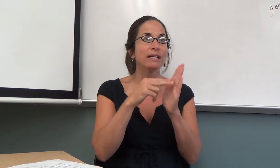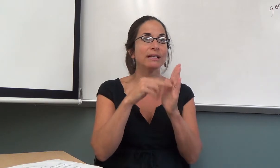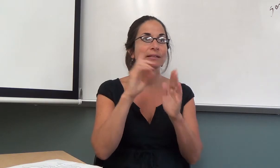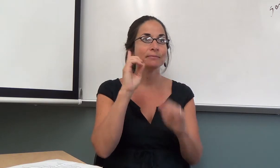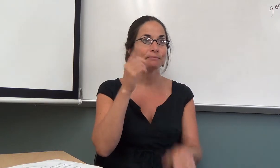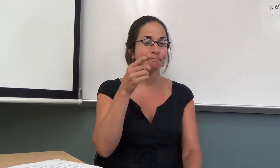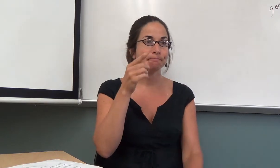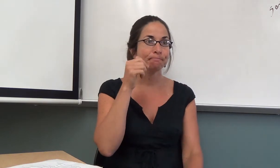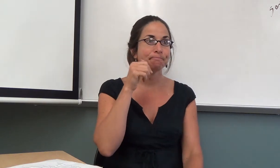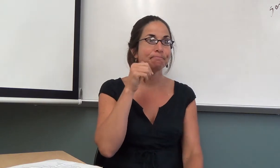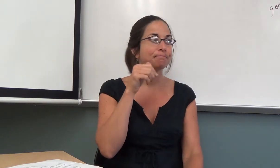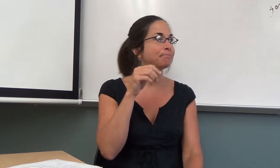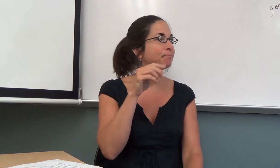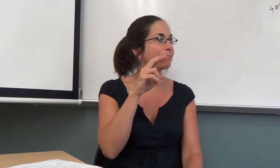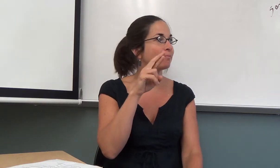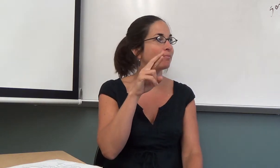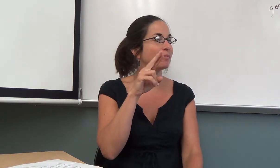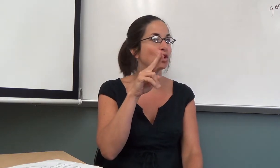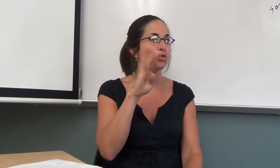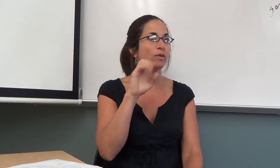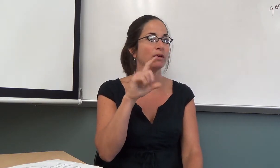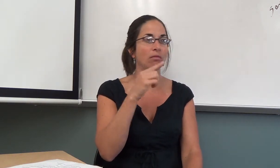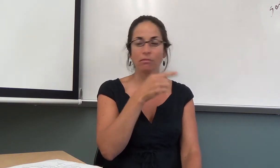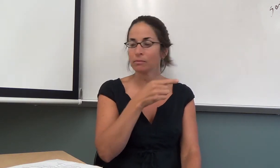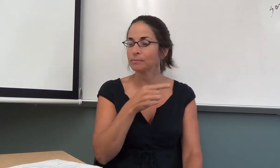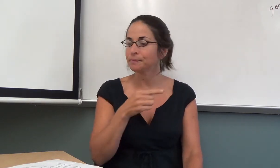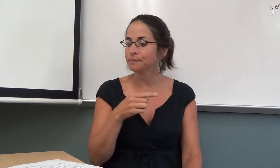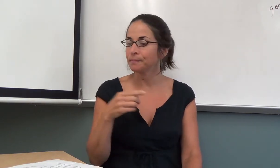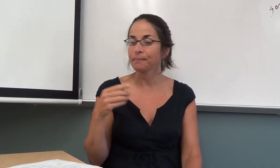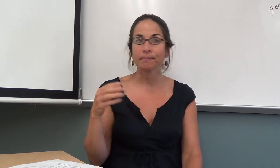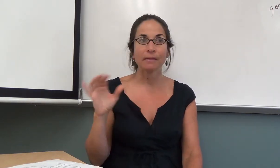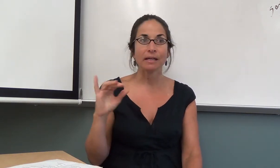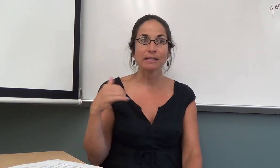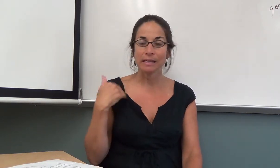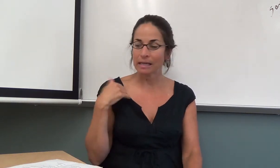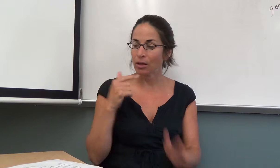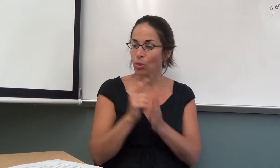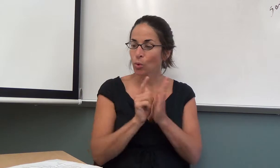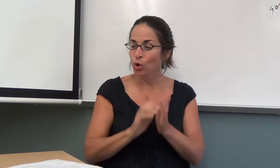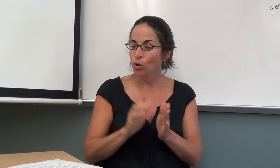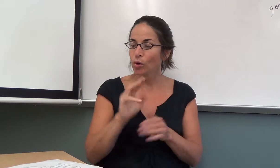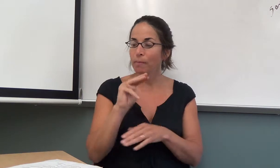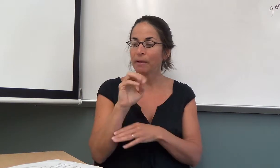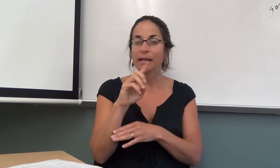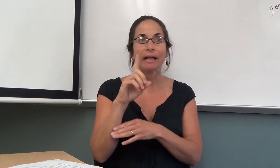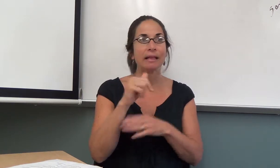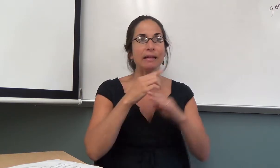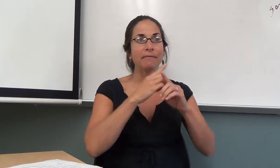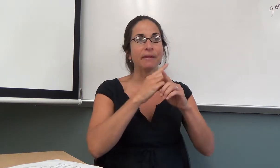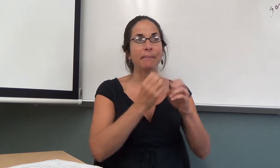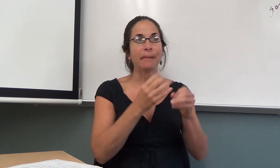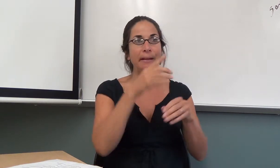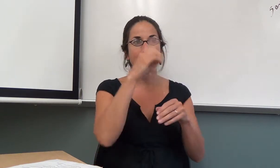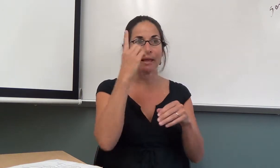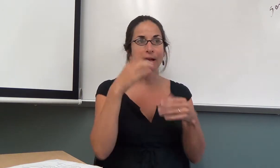You real? Yeah. Thanks, bud. A young lawyer Mandela defended many black crimes. Okay, how about the word